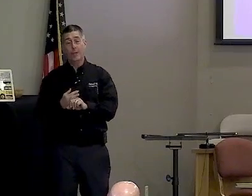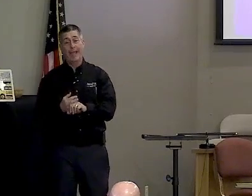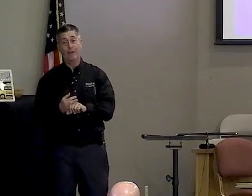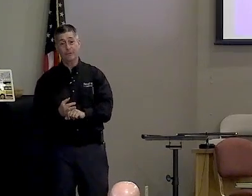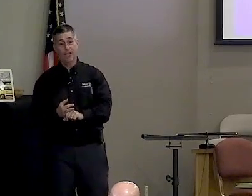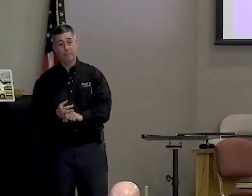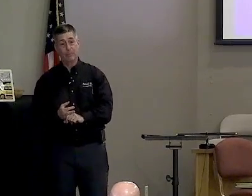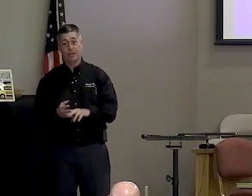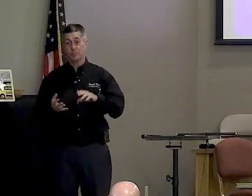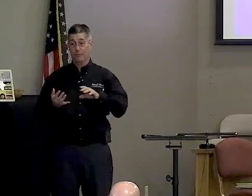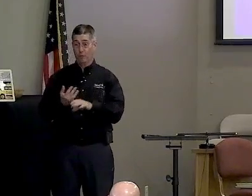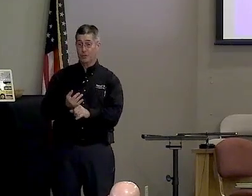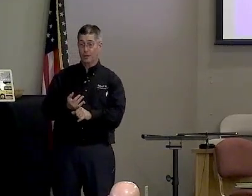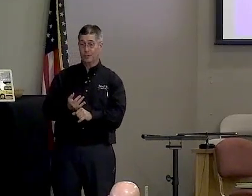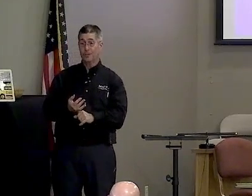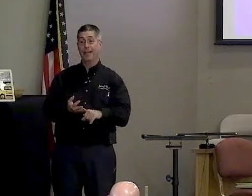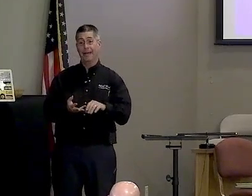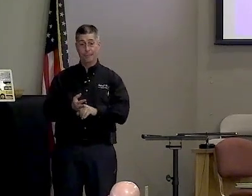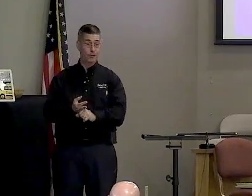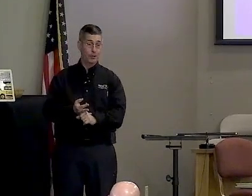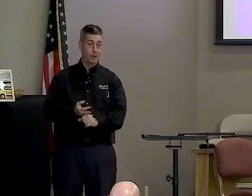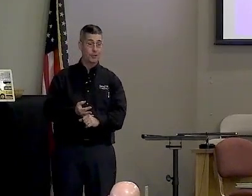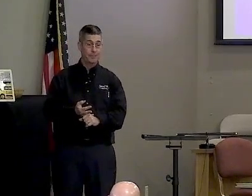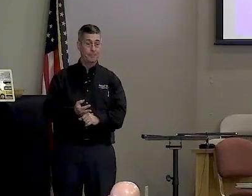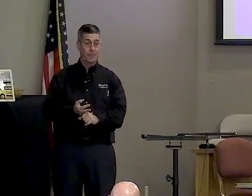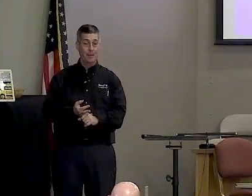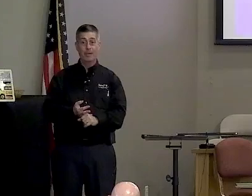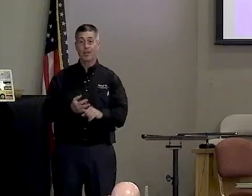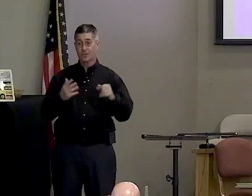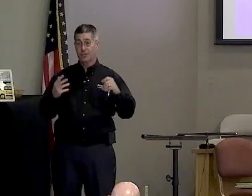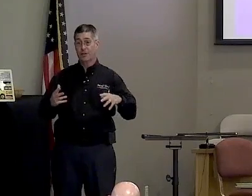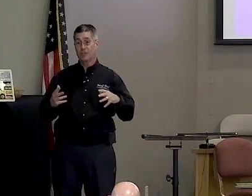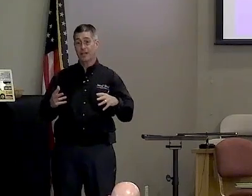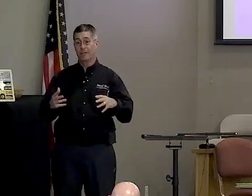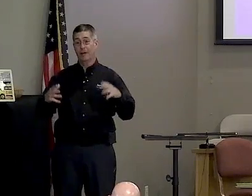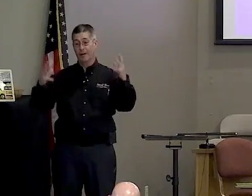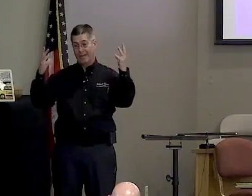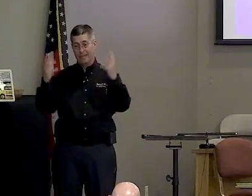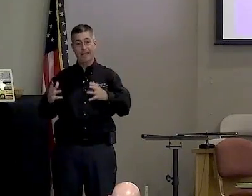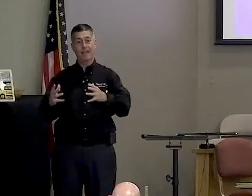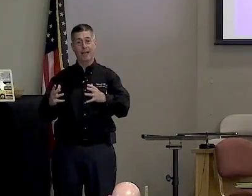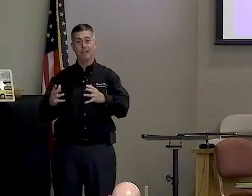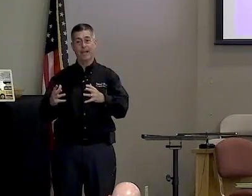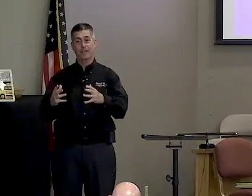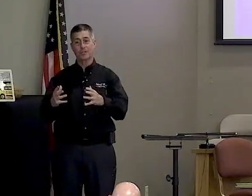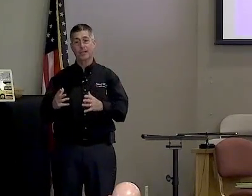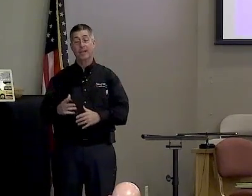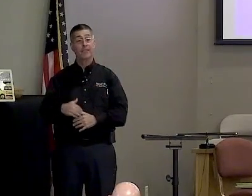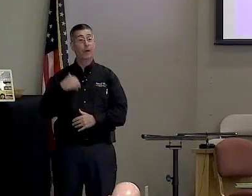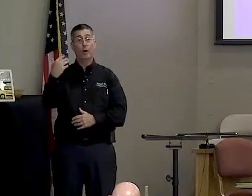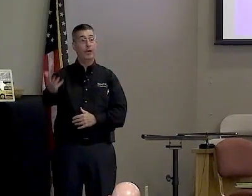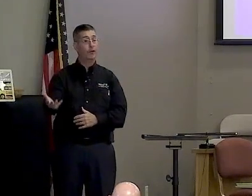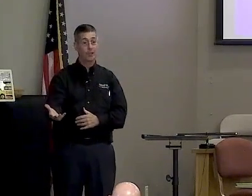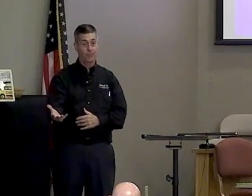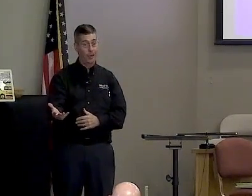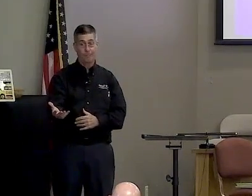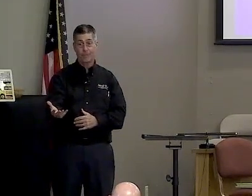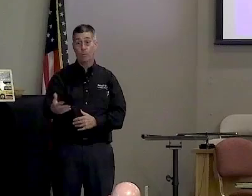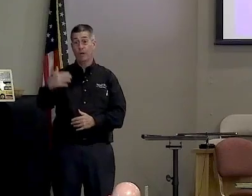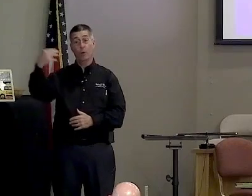have with deaf people is before church and after church. Because they're sitting there in that context. They want to know something. They want to know what